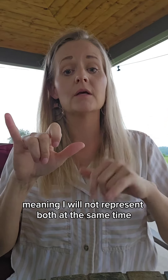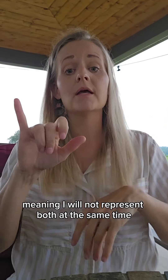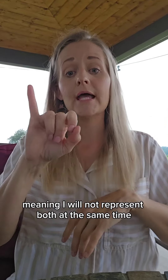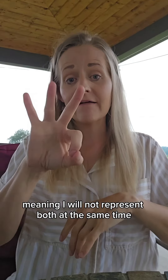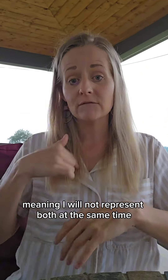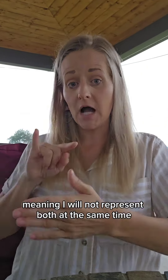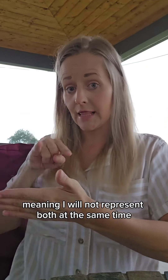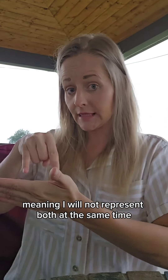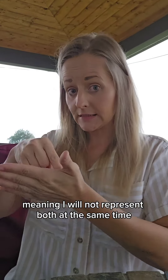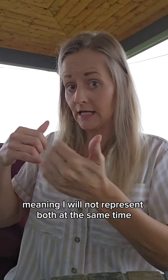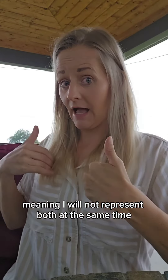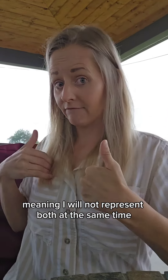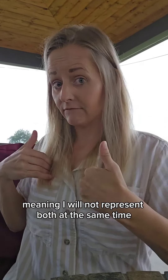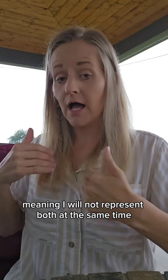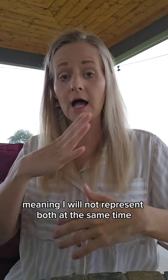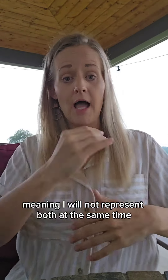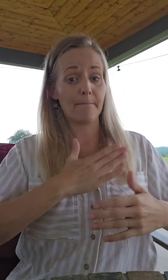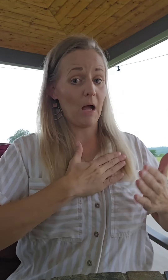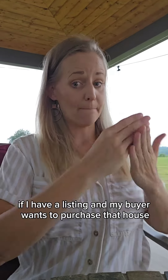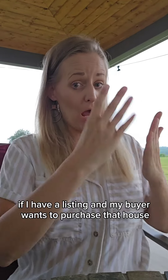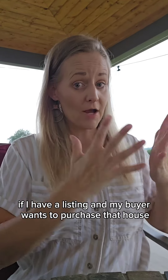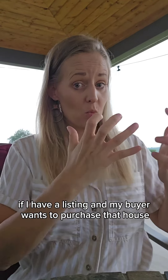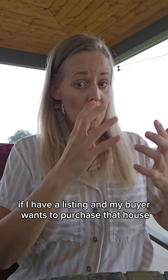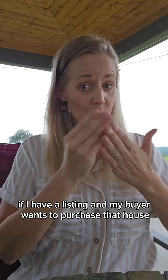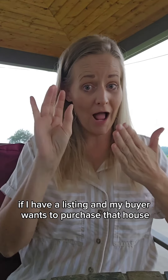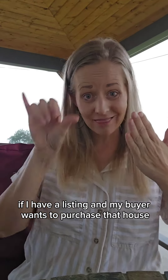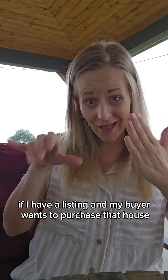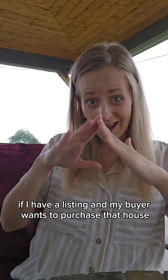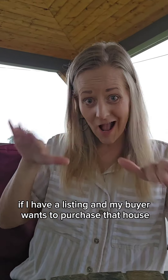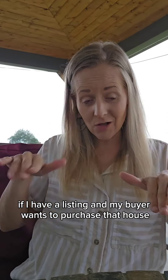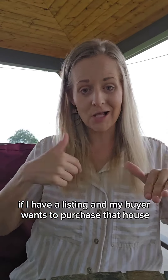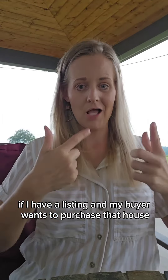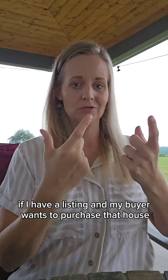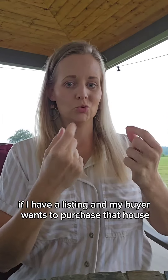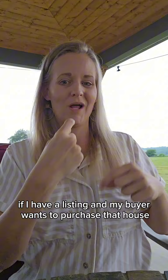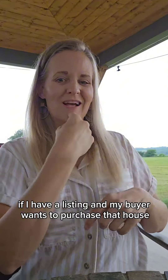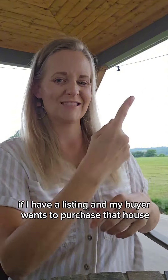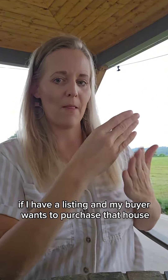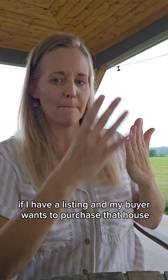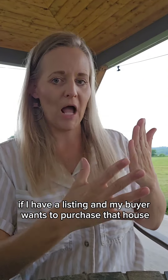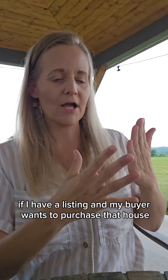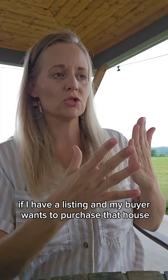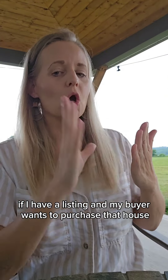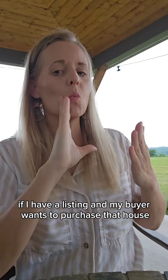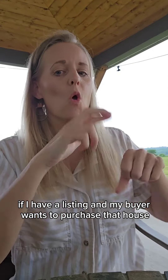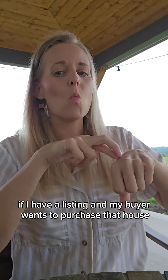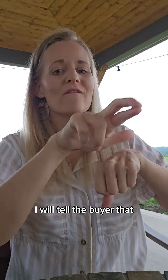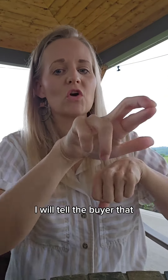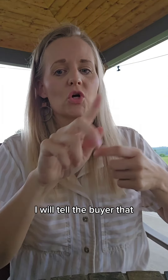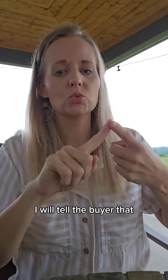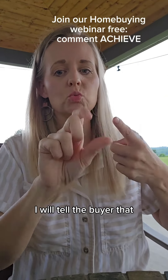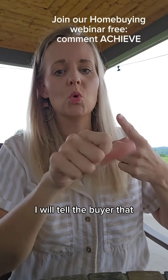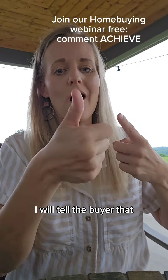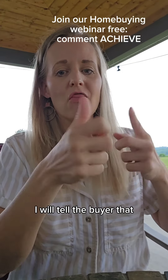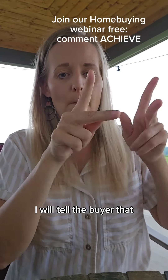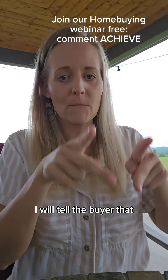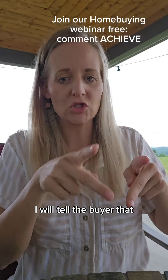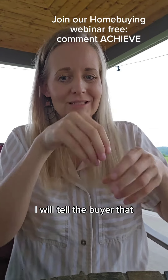represent both at the same time. If I have a listing and my buyer wants to purchase that house, I will tell the buyer that I'm